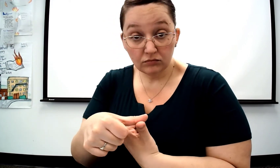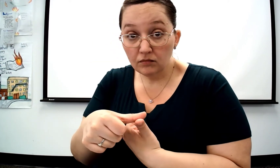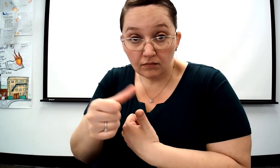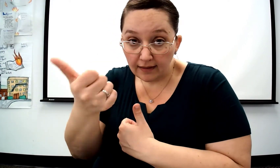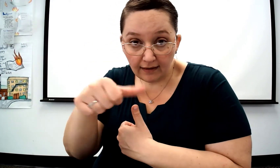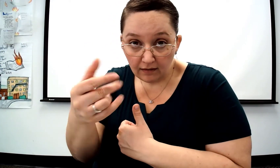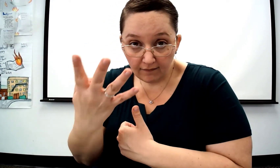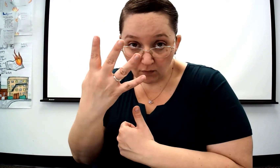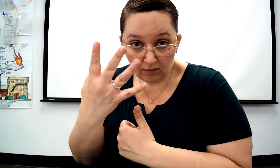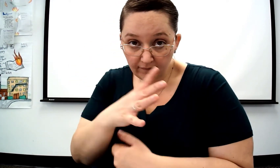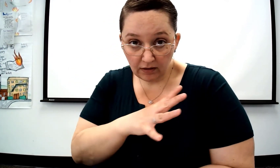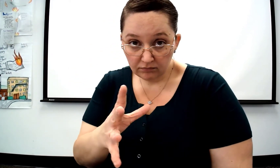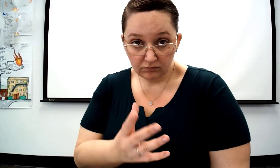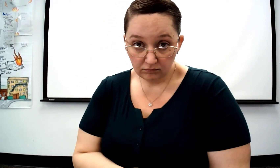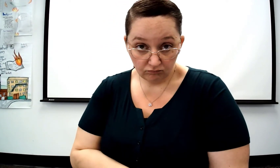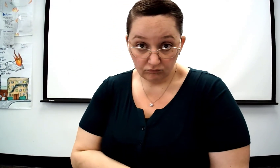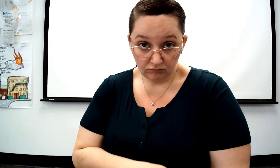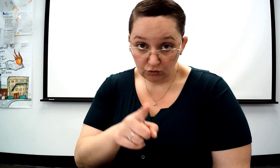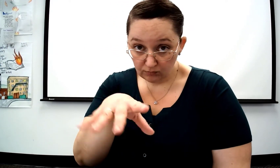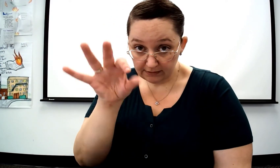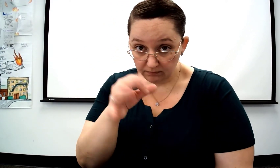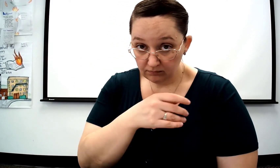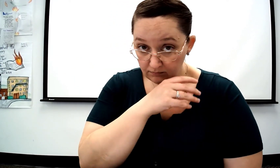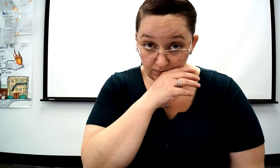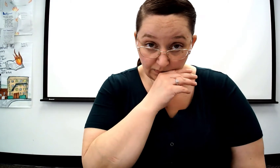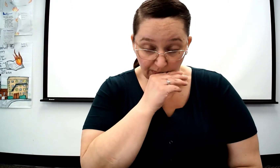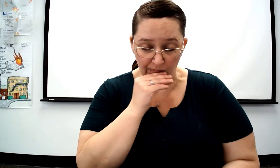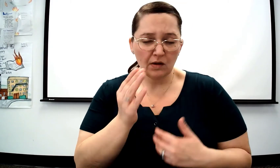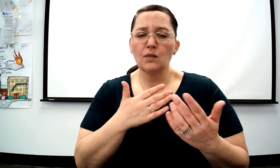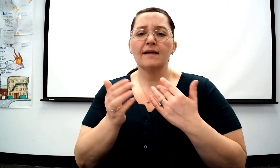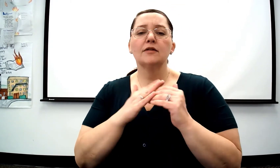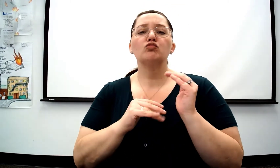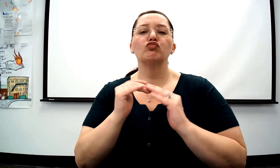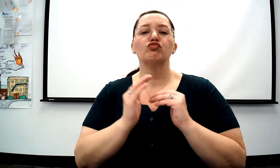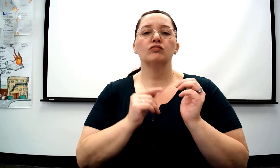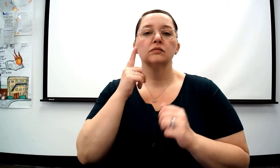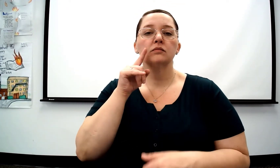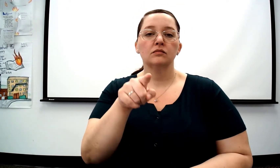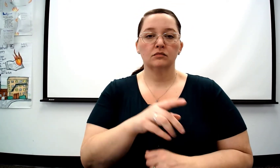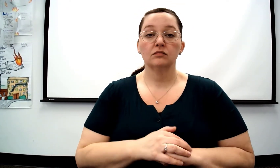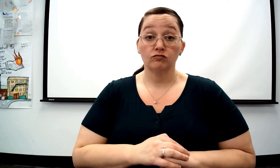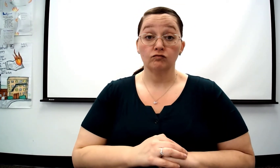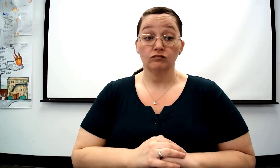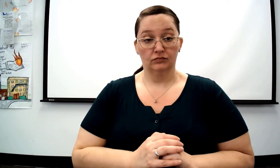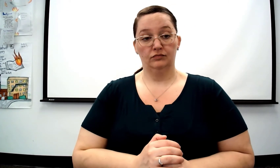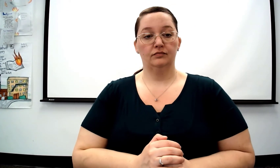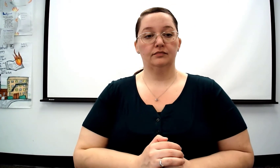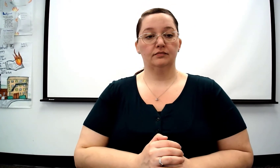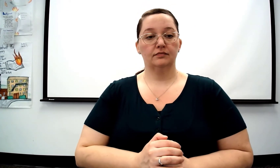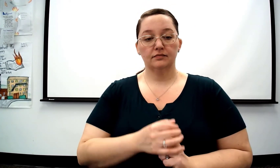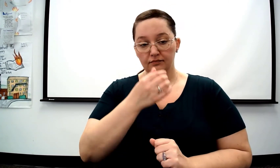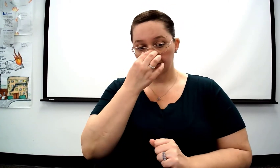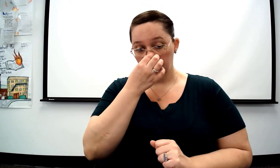twice. Any of those four ways are fine. It's up to you. Whatever you're comfortable with.